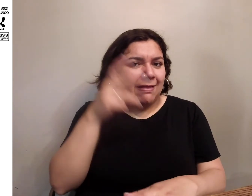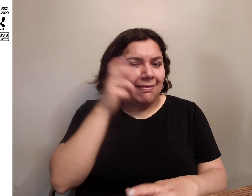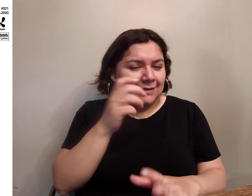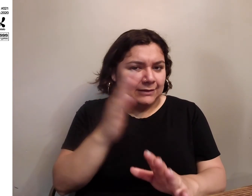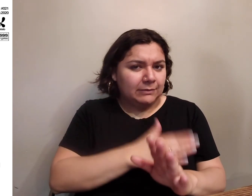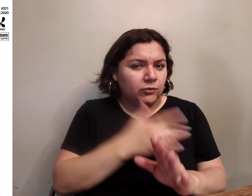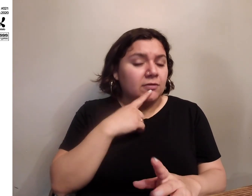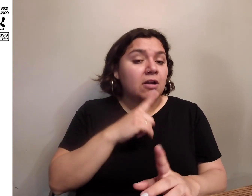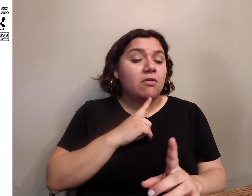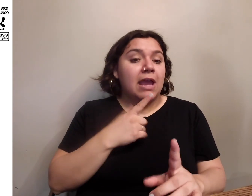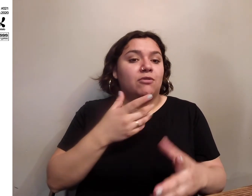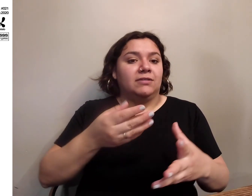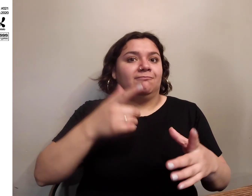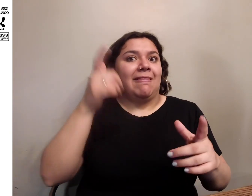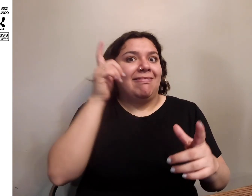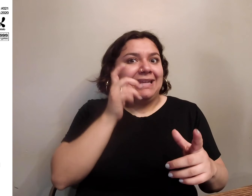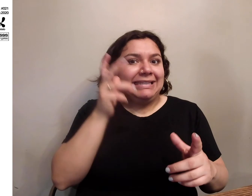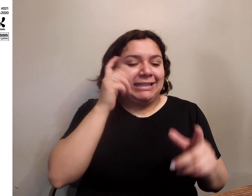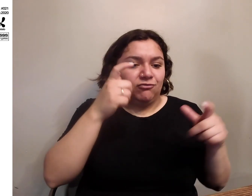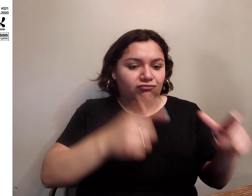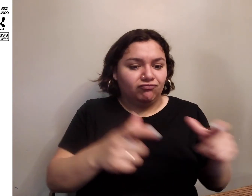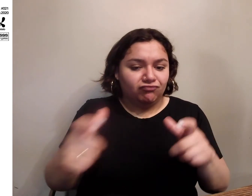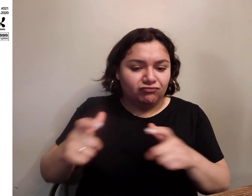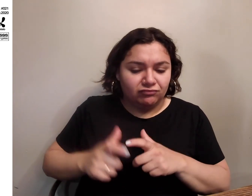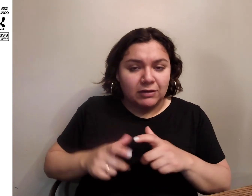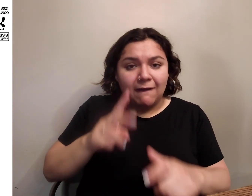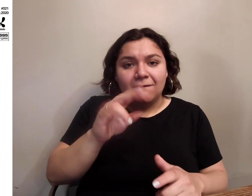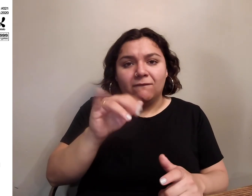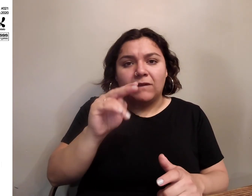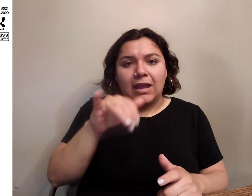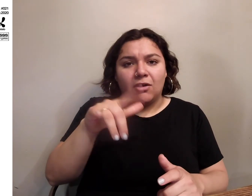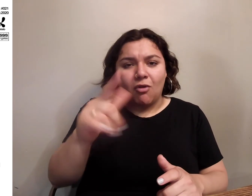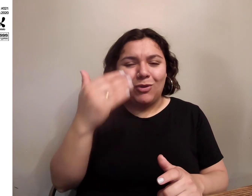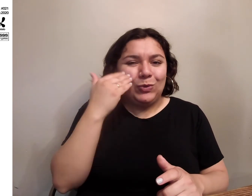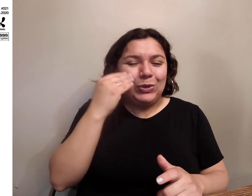pulling out vinyl, listening to jazz,